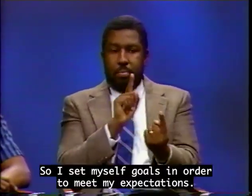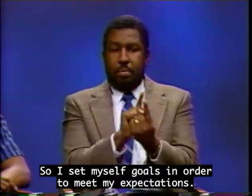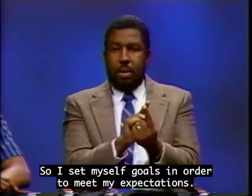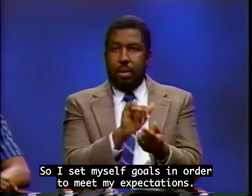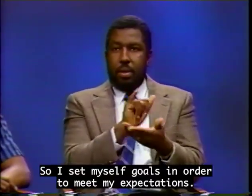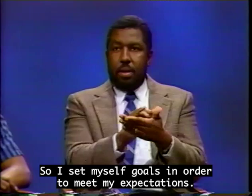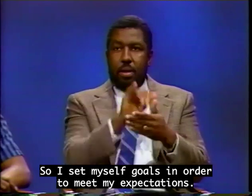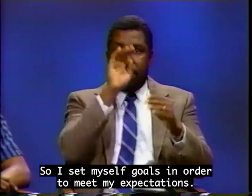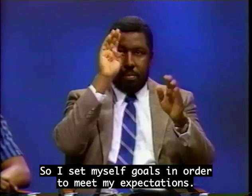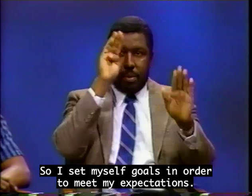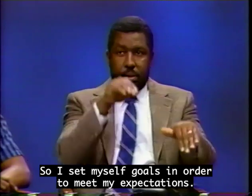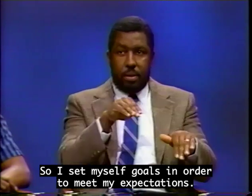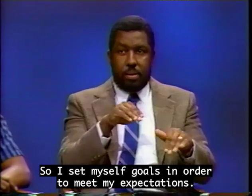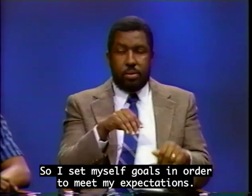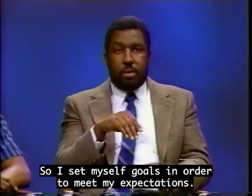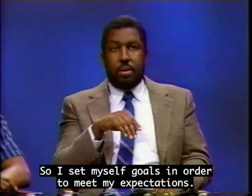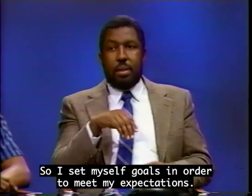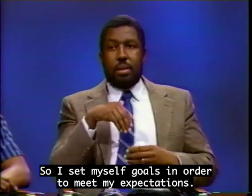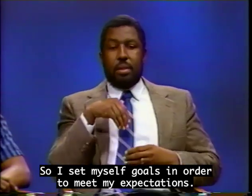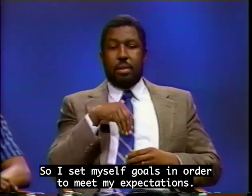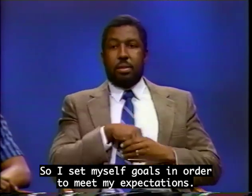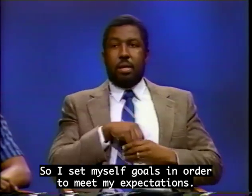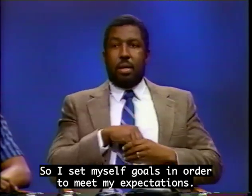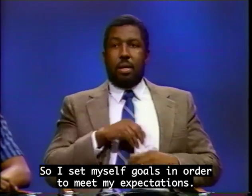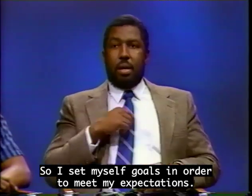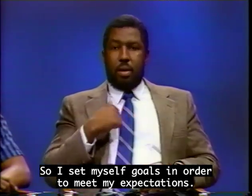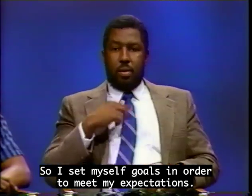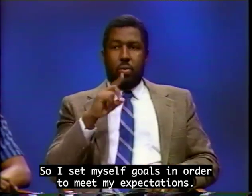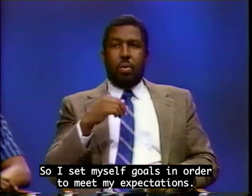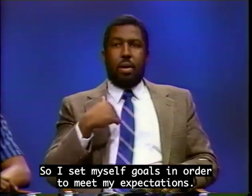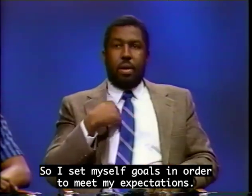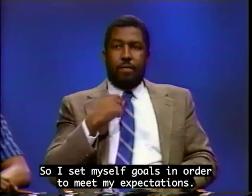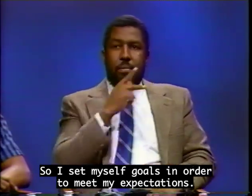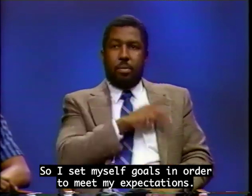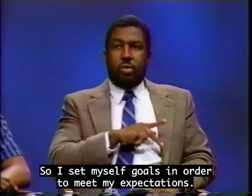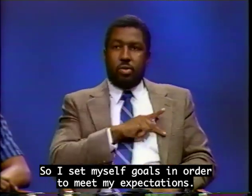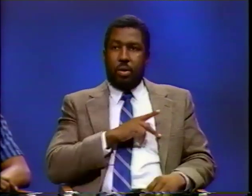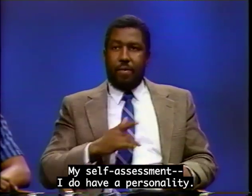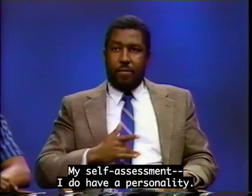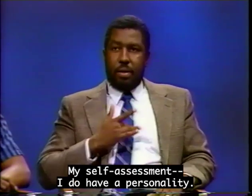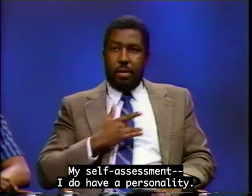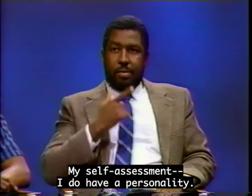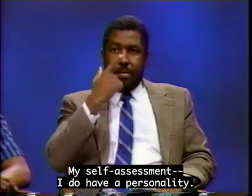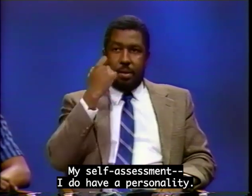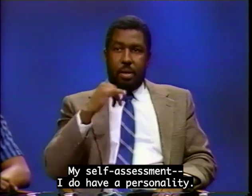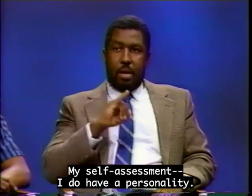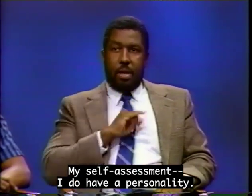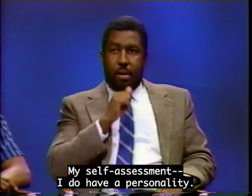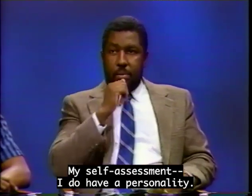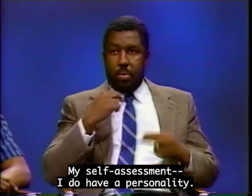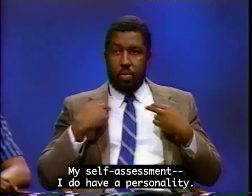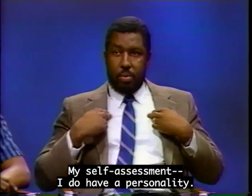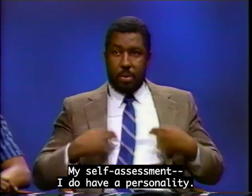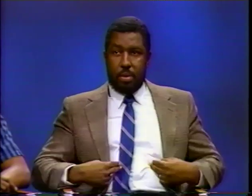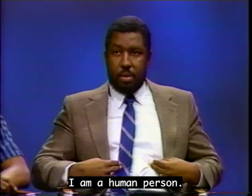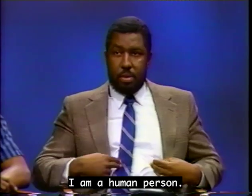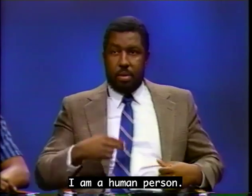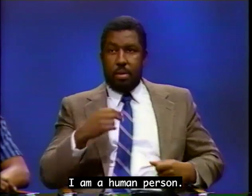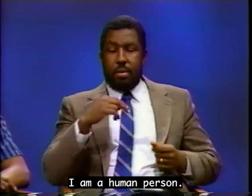So I set myself goals in order to meet my expectations. My self-assessment, I do have a personality. I am a